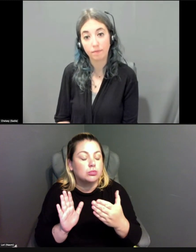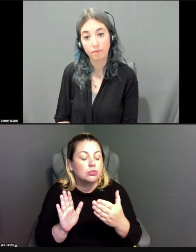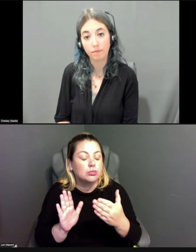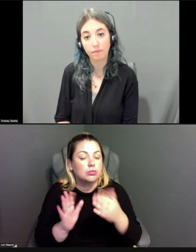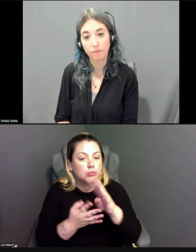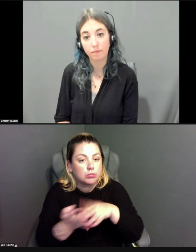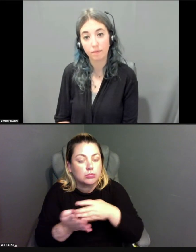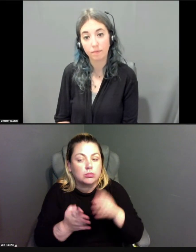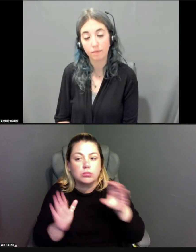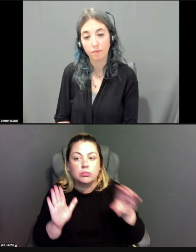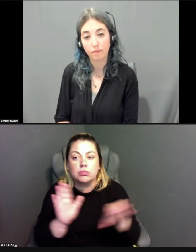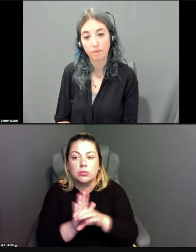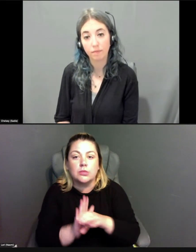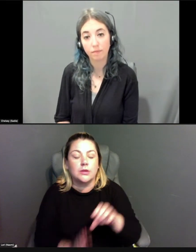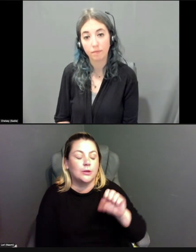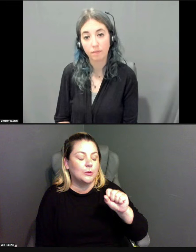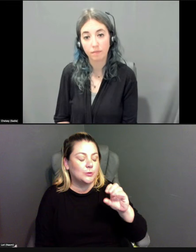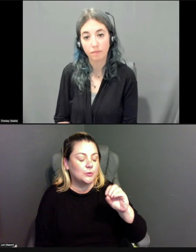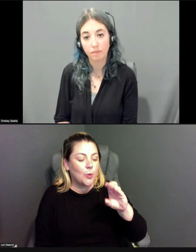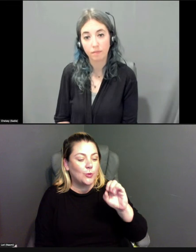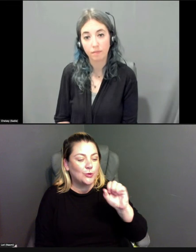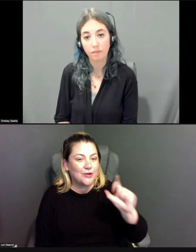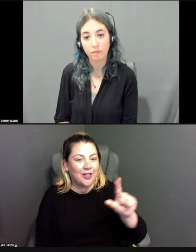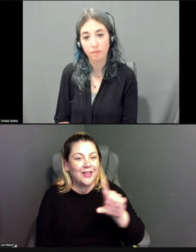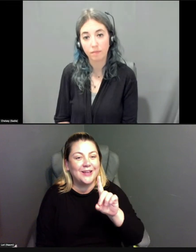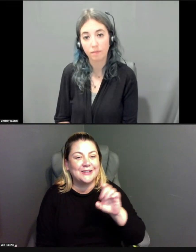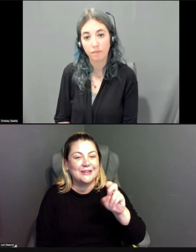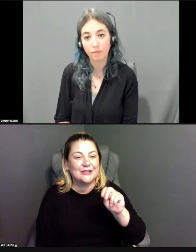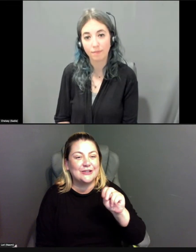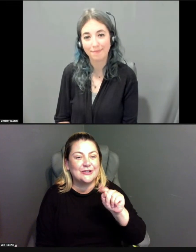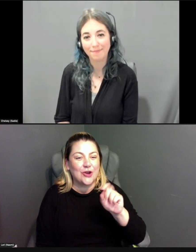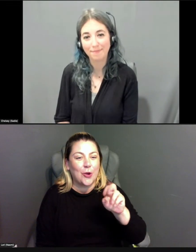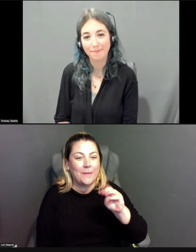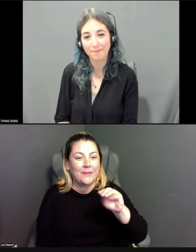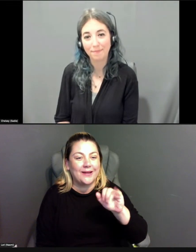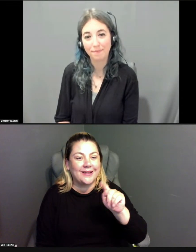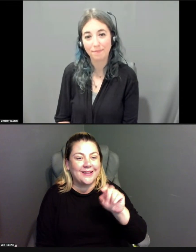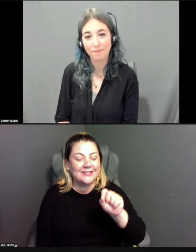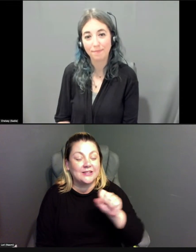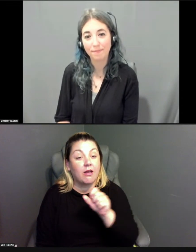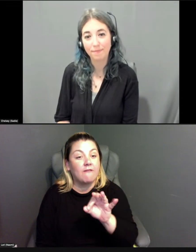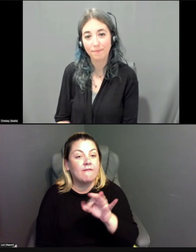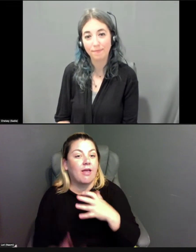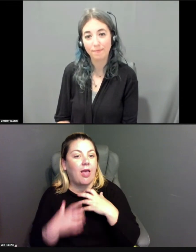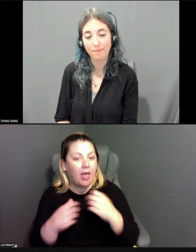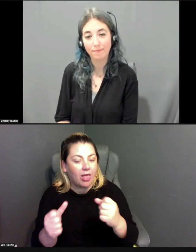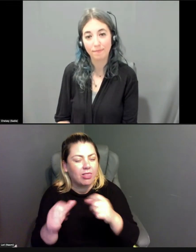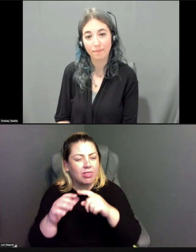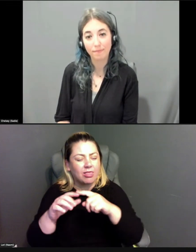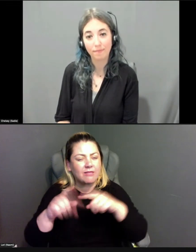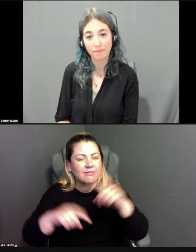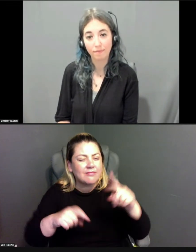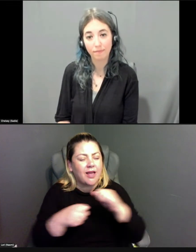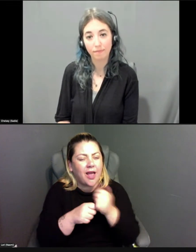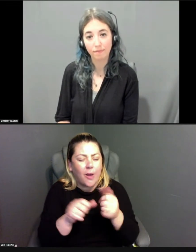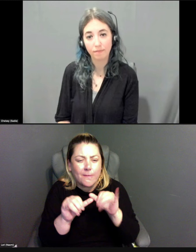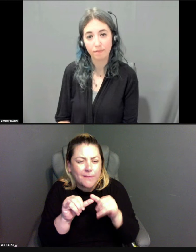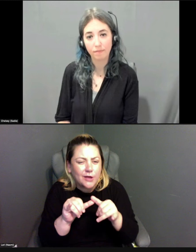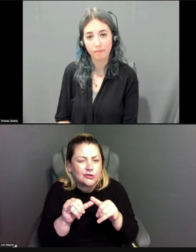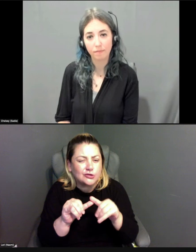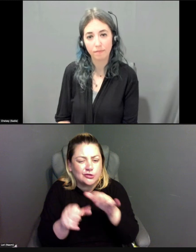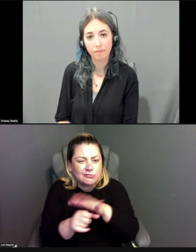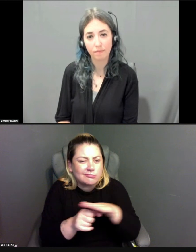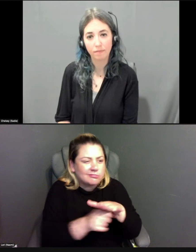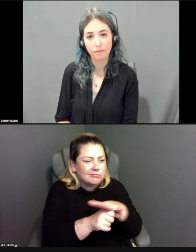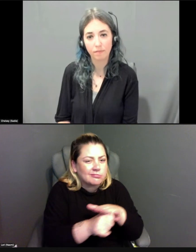the social determinants of health. So the social determinants of health are basically all the